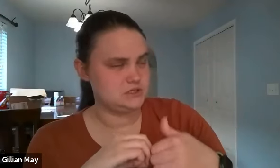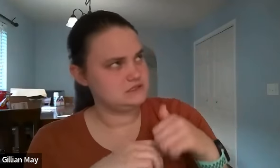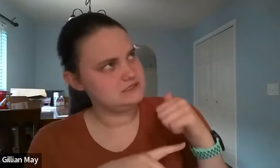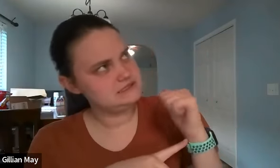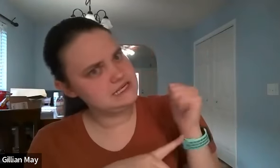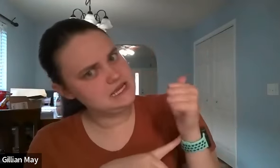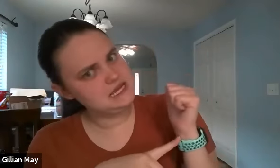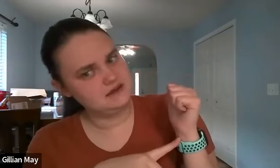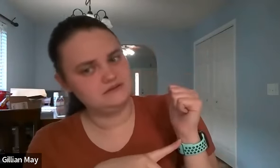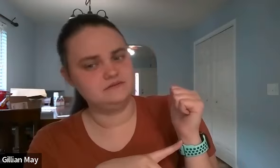Number 10.